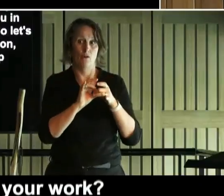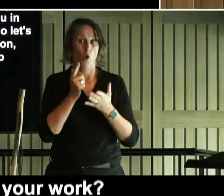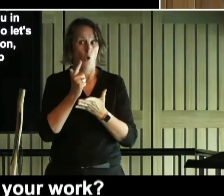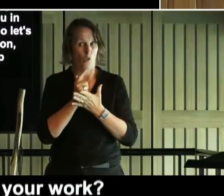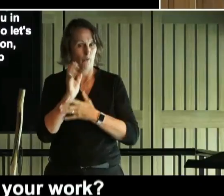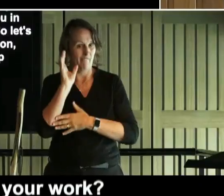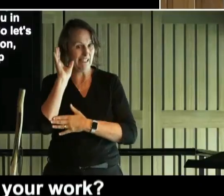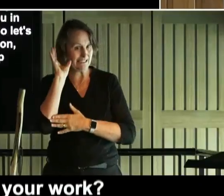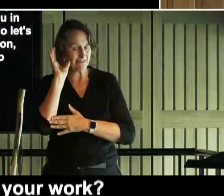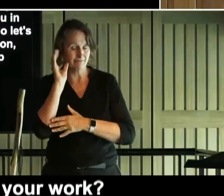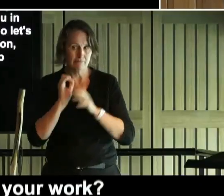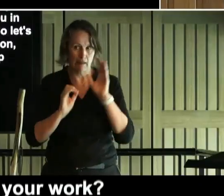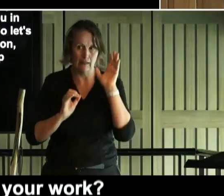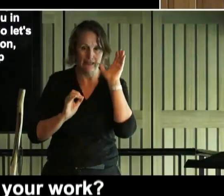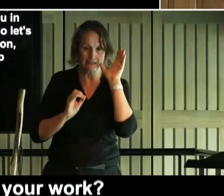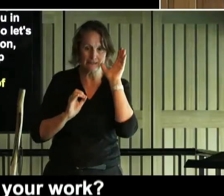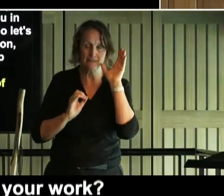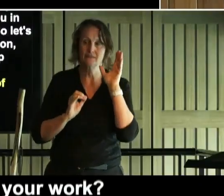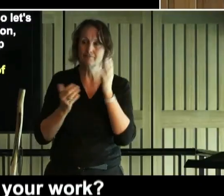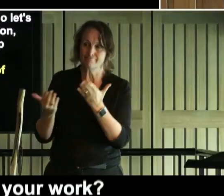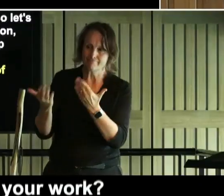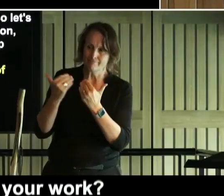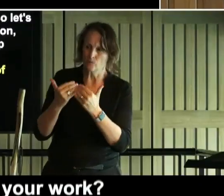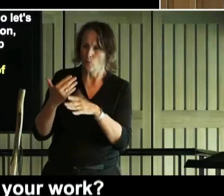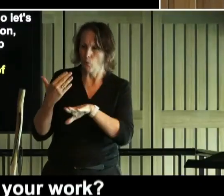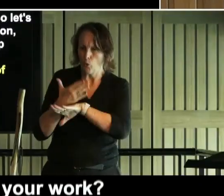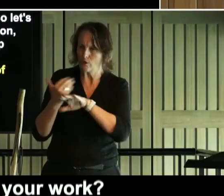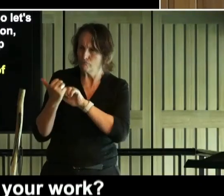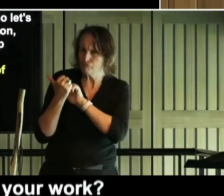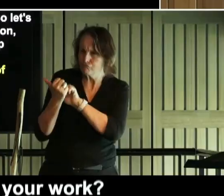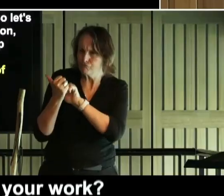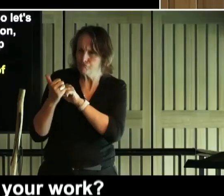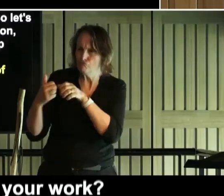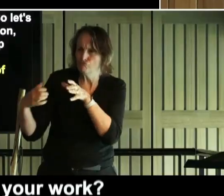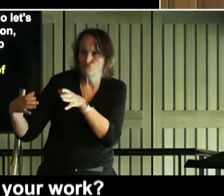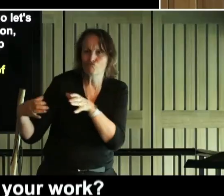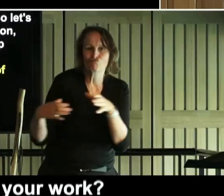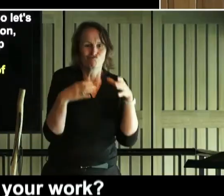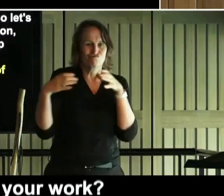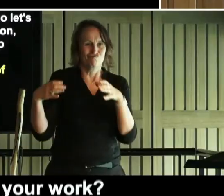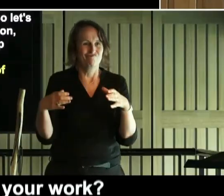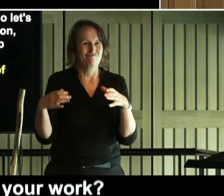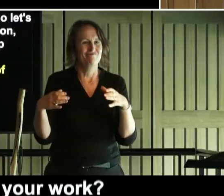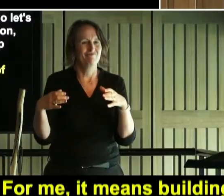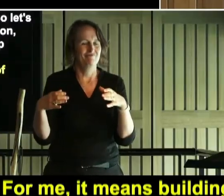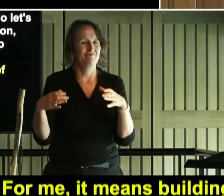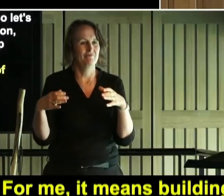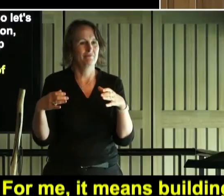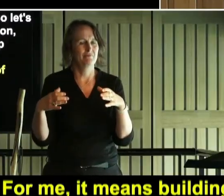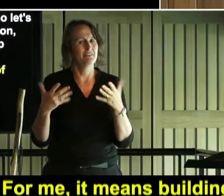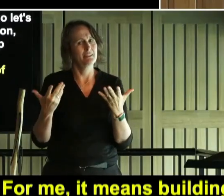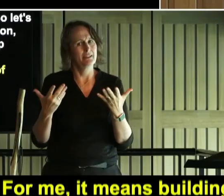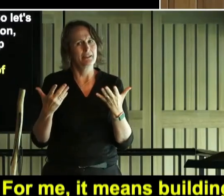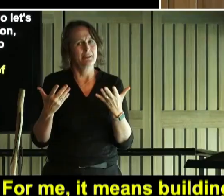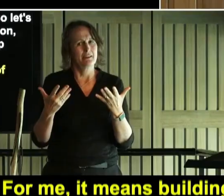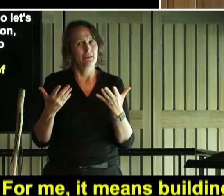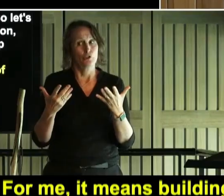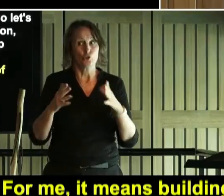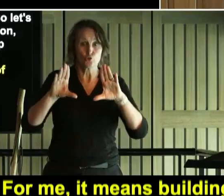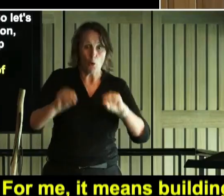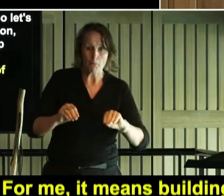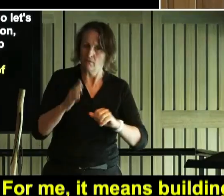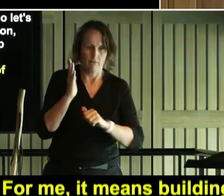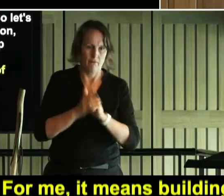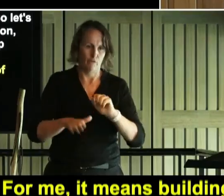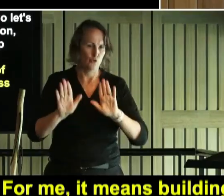listening, bringing people with me, and I guess never stopping